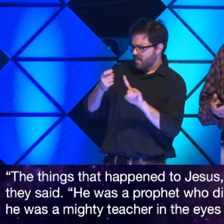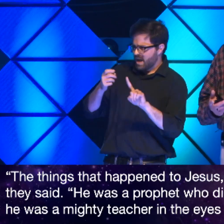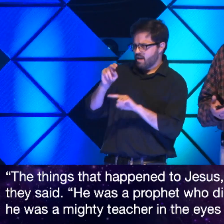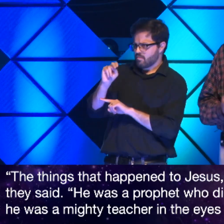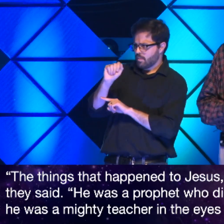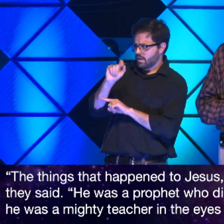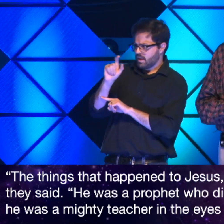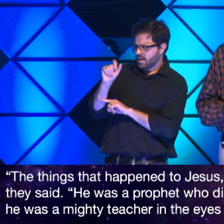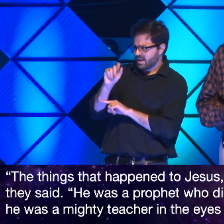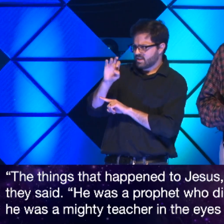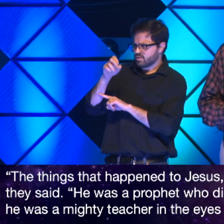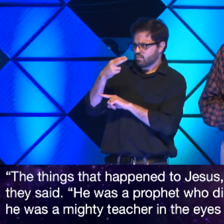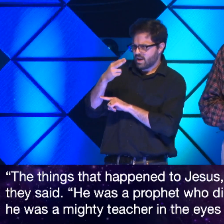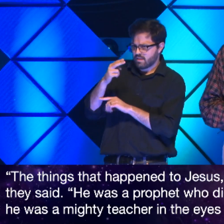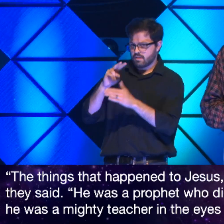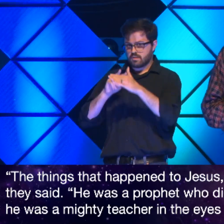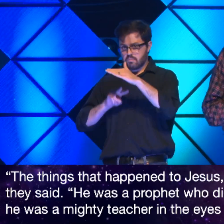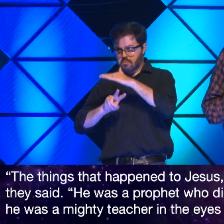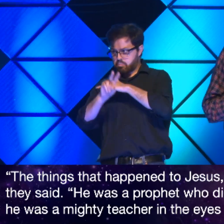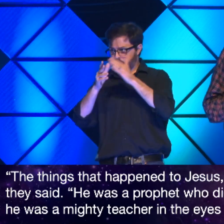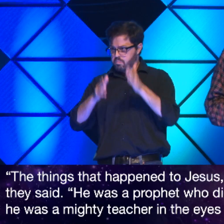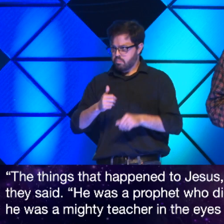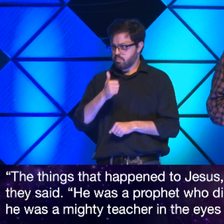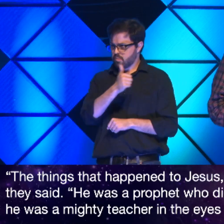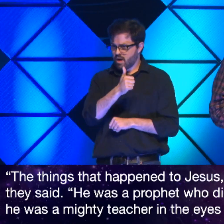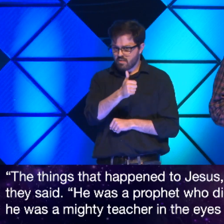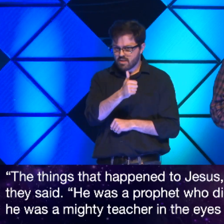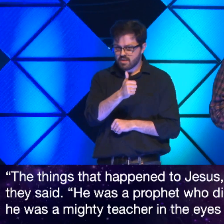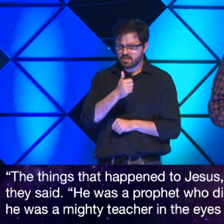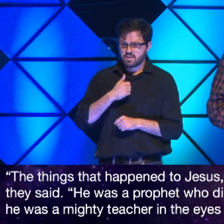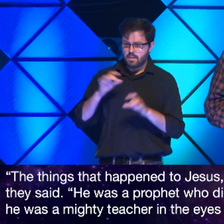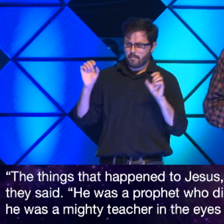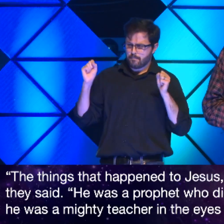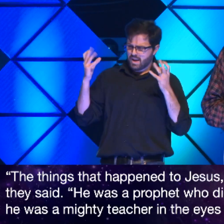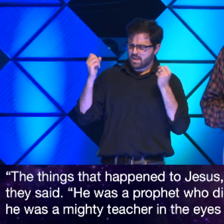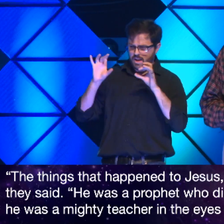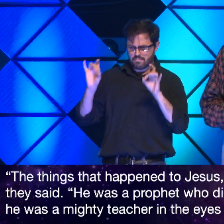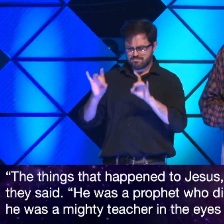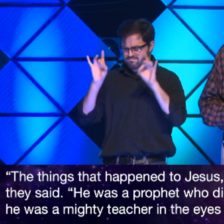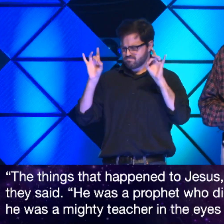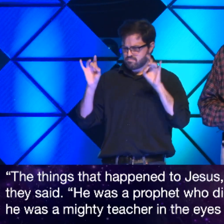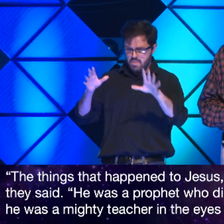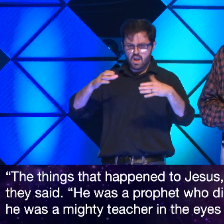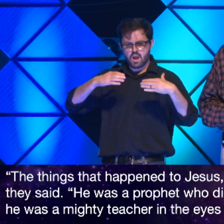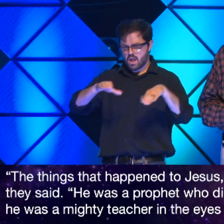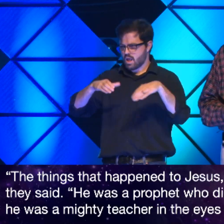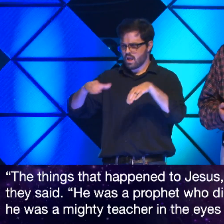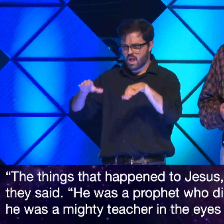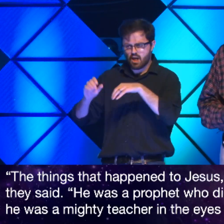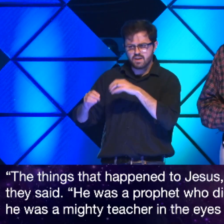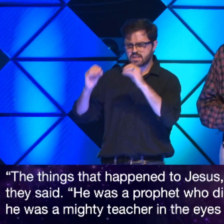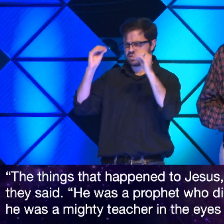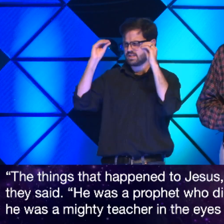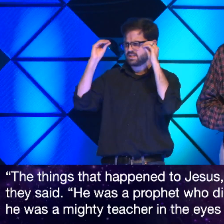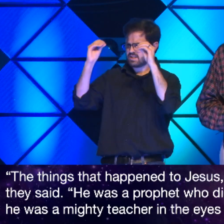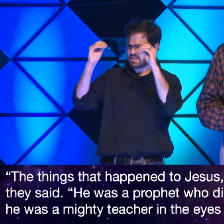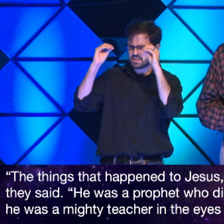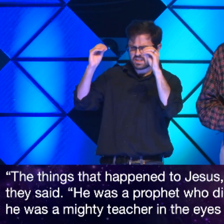was a prophet who did powerful miracles, and he was a mighty teacher in the eyes of God and all of the